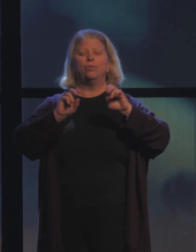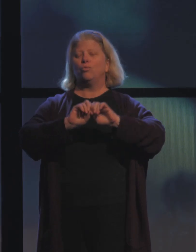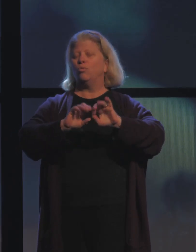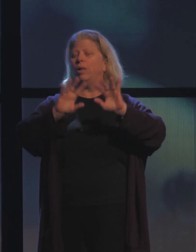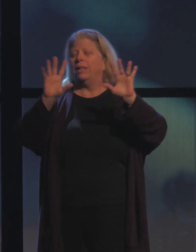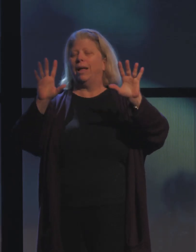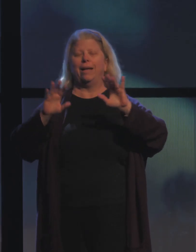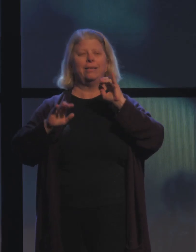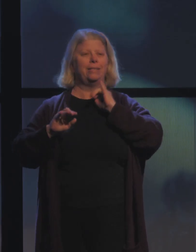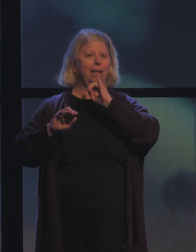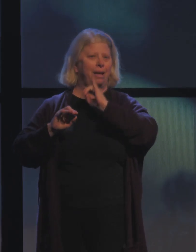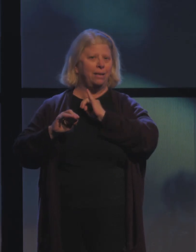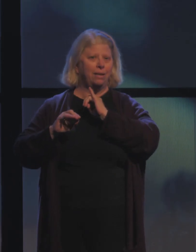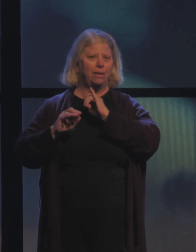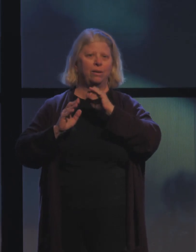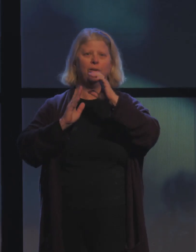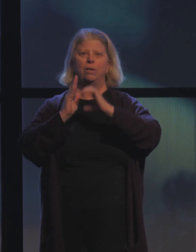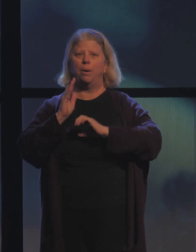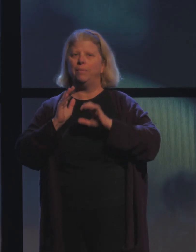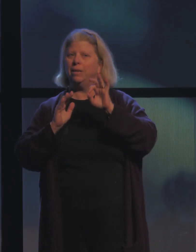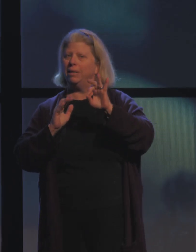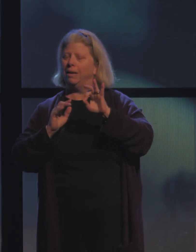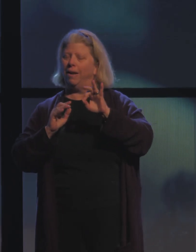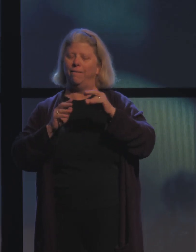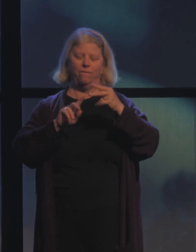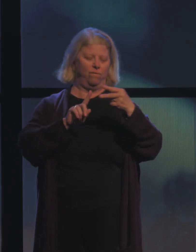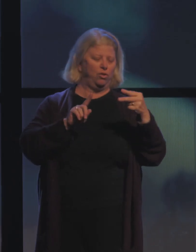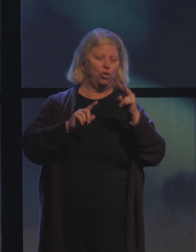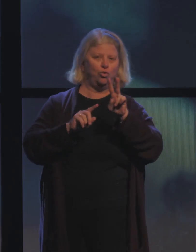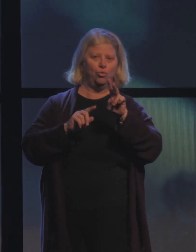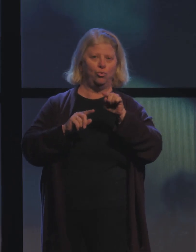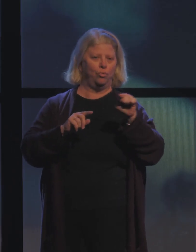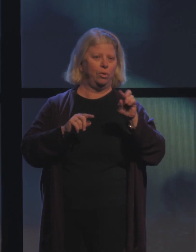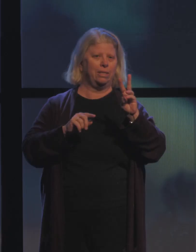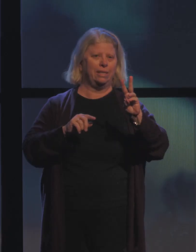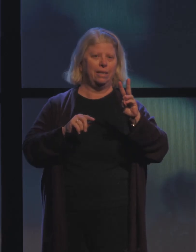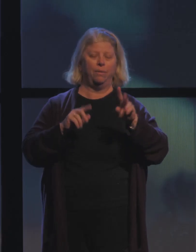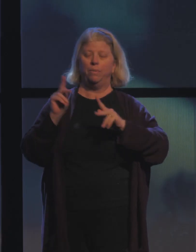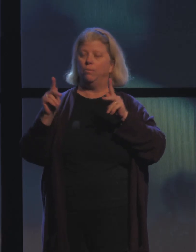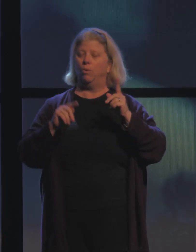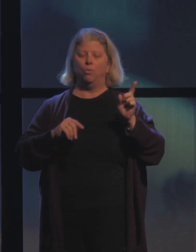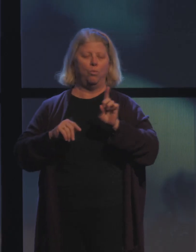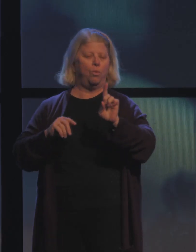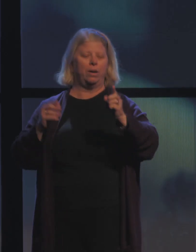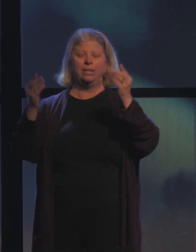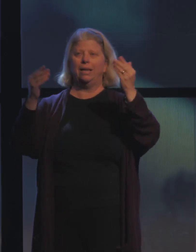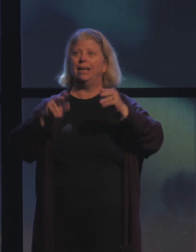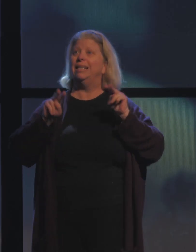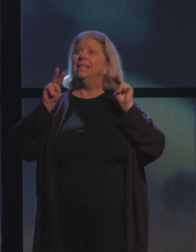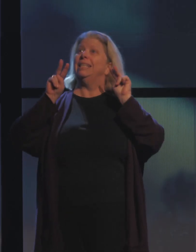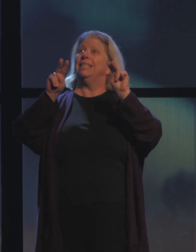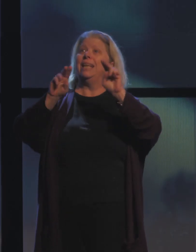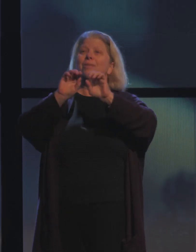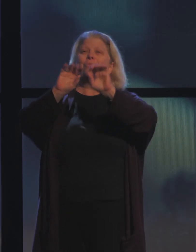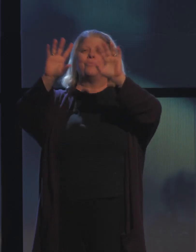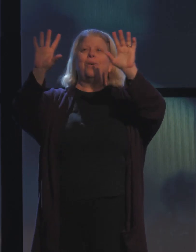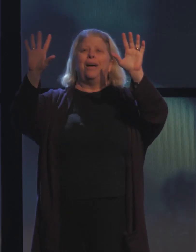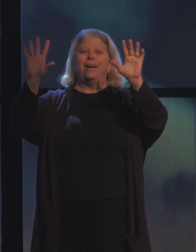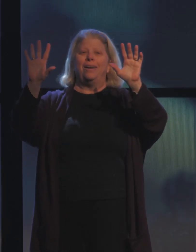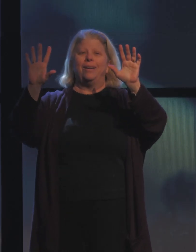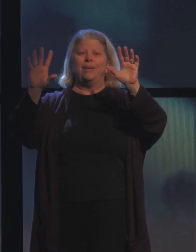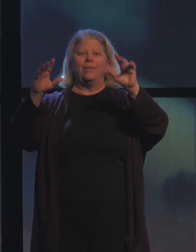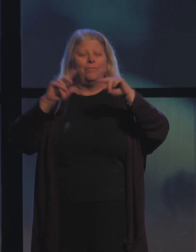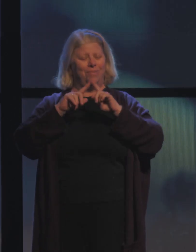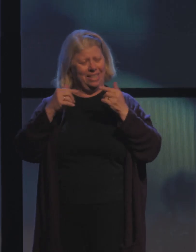This is Isaiah chapter 9, verses 2 and 6. It says, the people who walked in darkness have seen a great light, but they